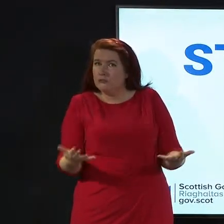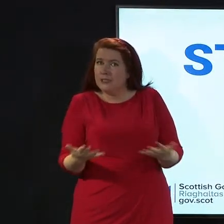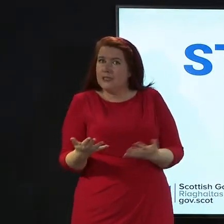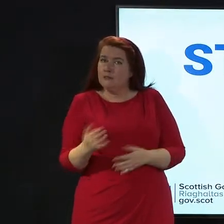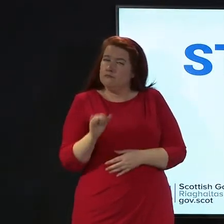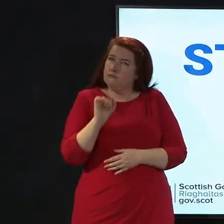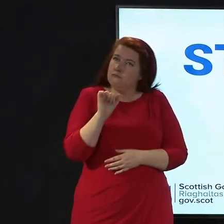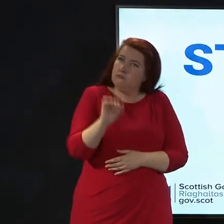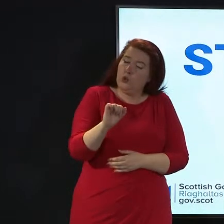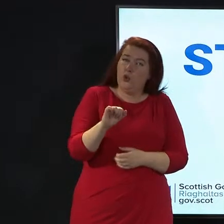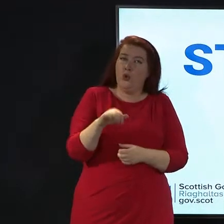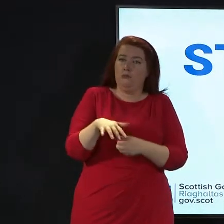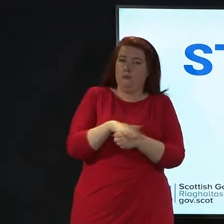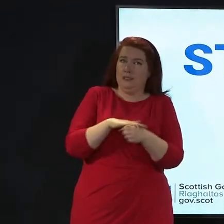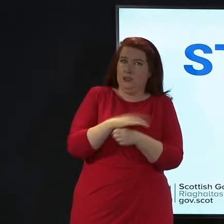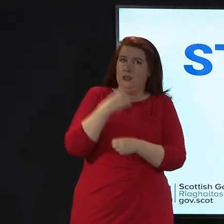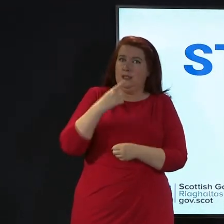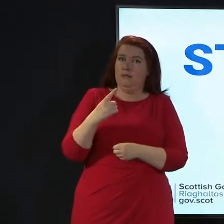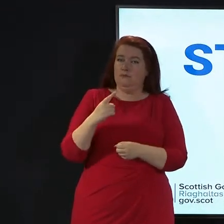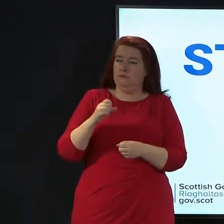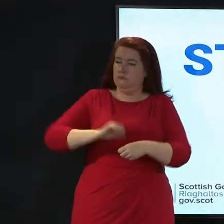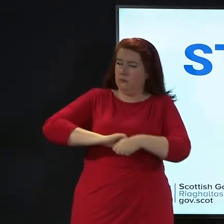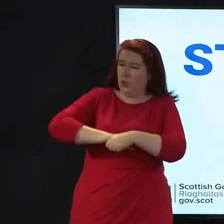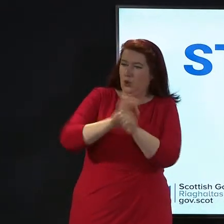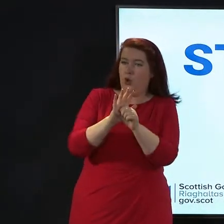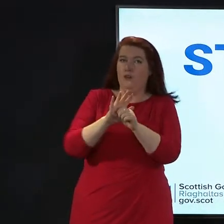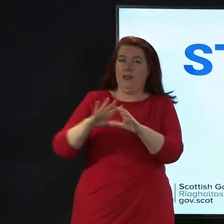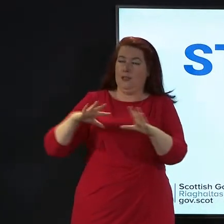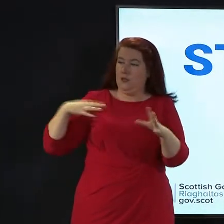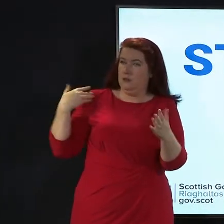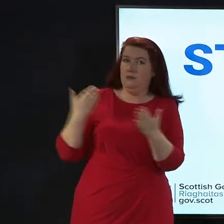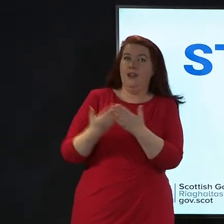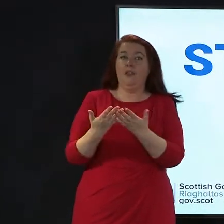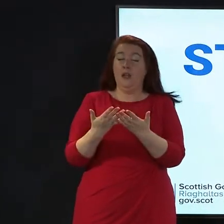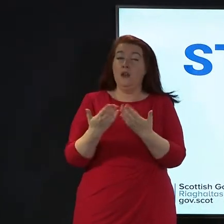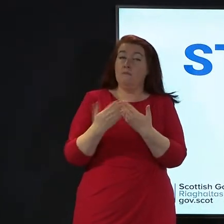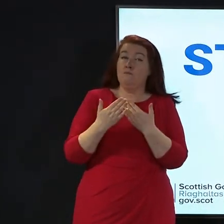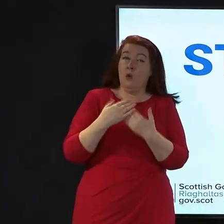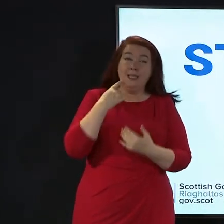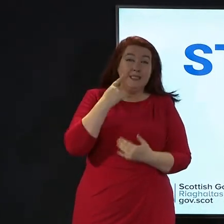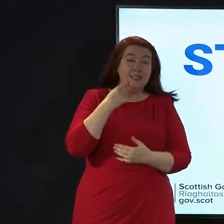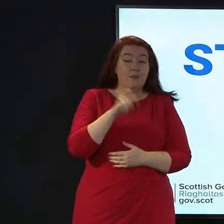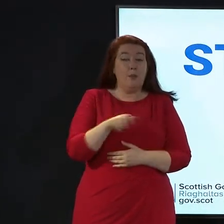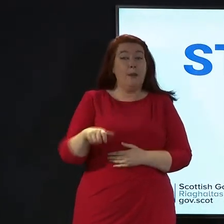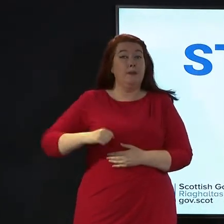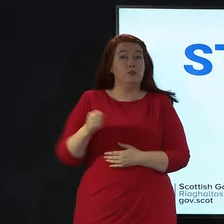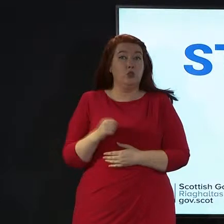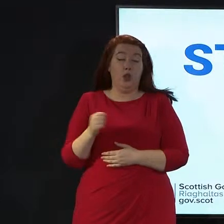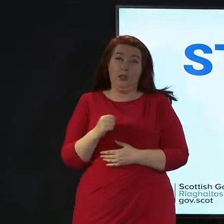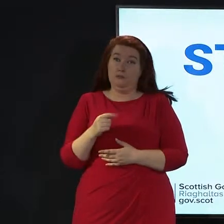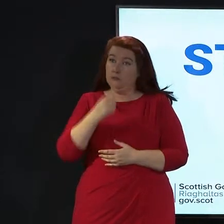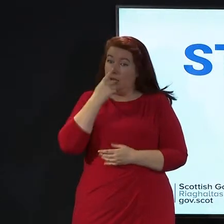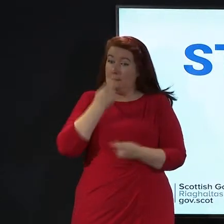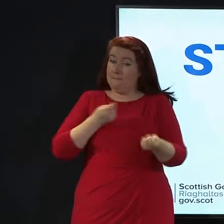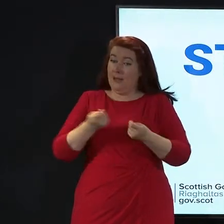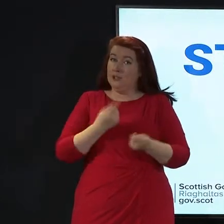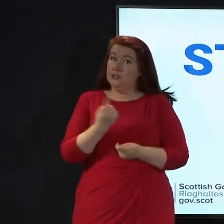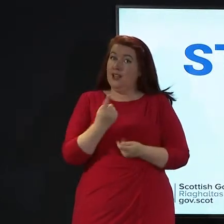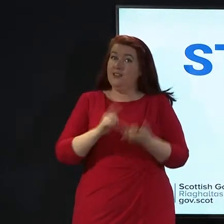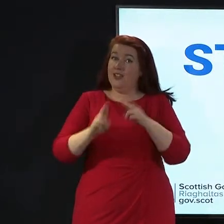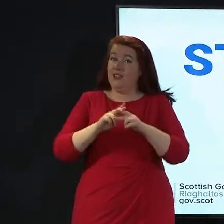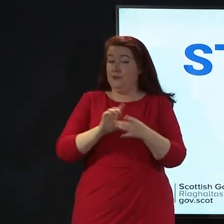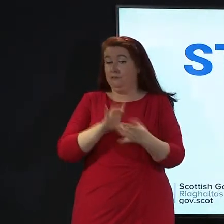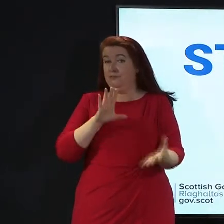your position that the pandemic and everything else would be much easier to manage for the people of Scotland if the country were no longer in the